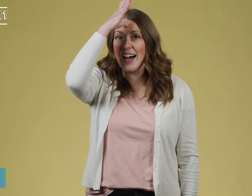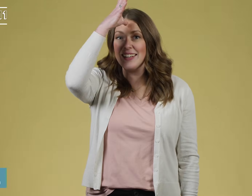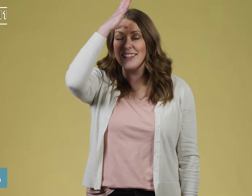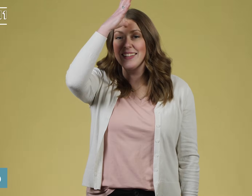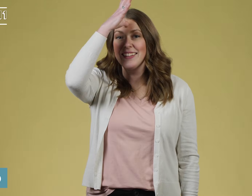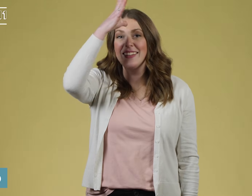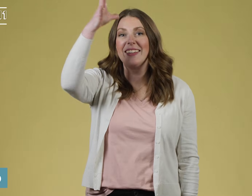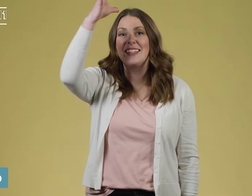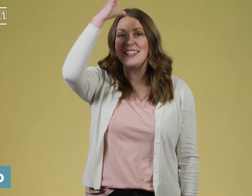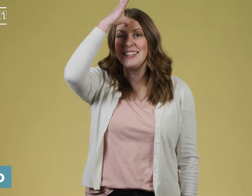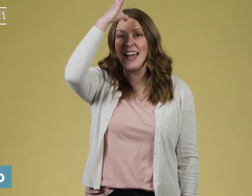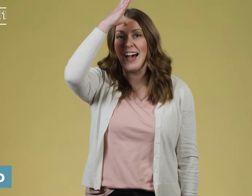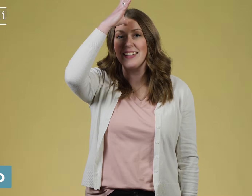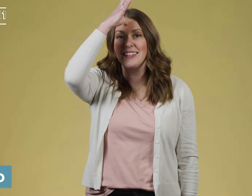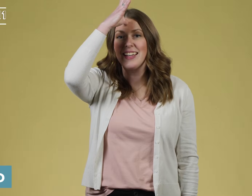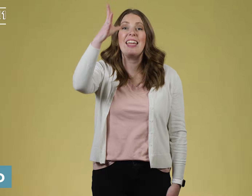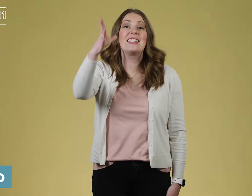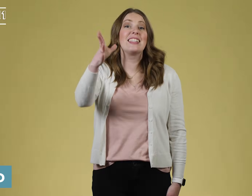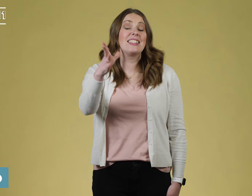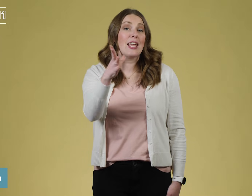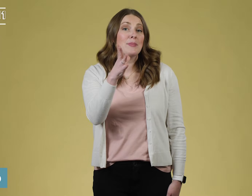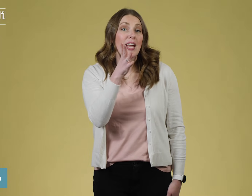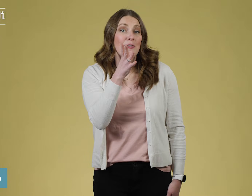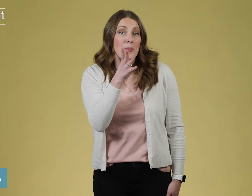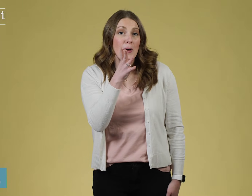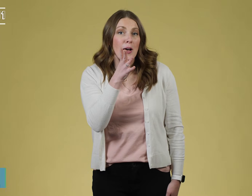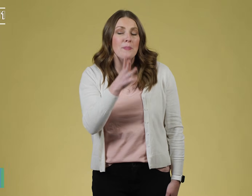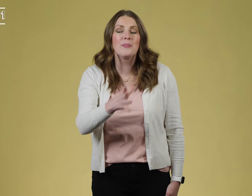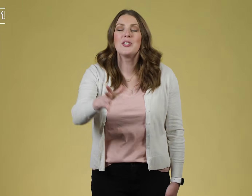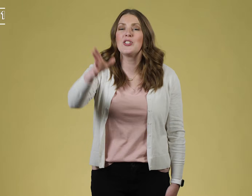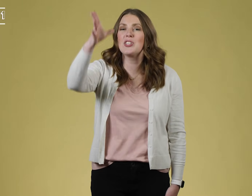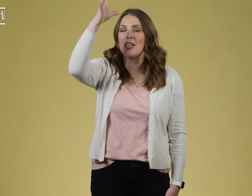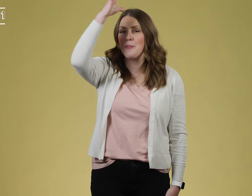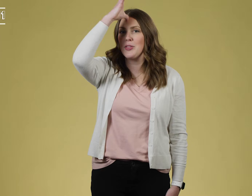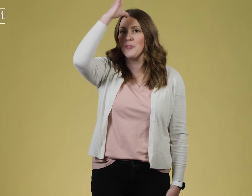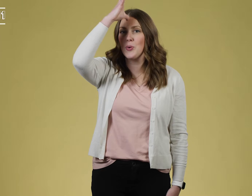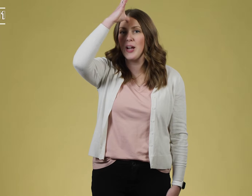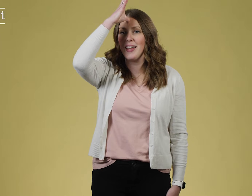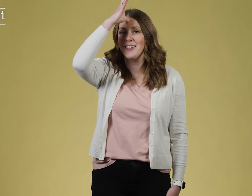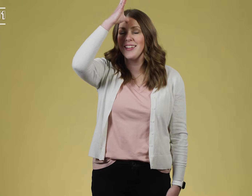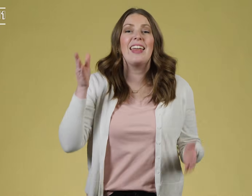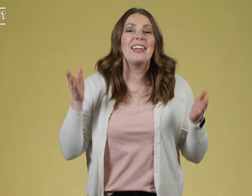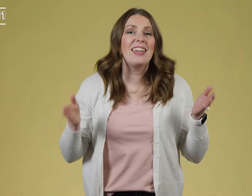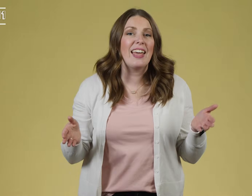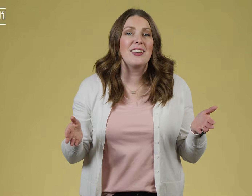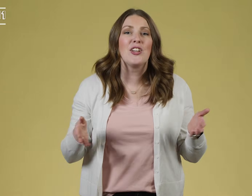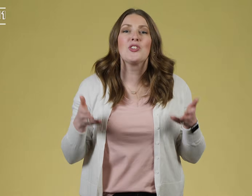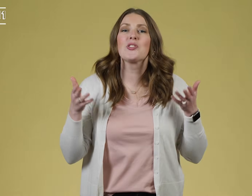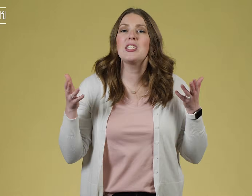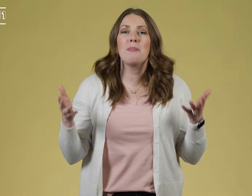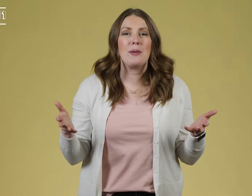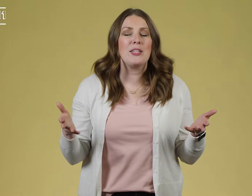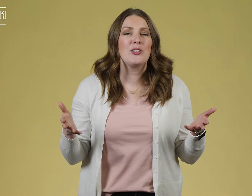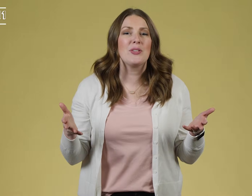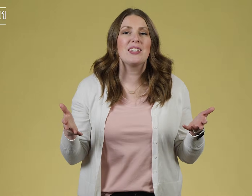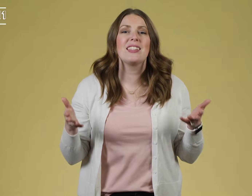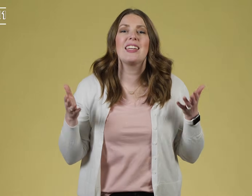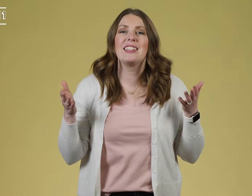Dad. Dad. It's the same sign for mom, just up at the forehead. And again, you'll see babies do this in